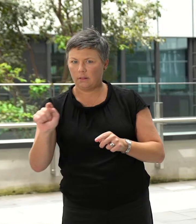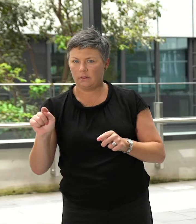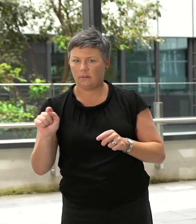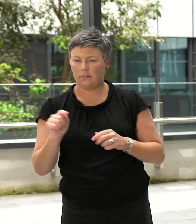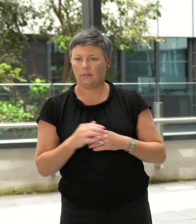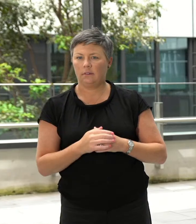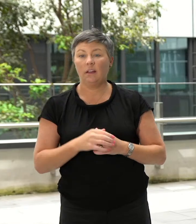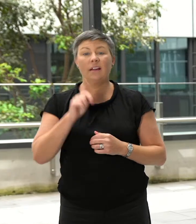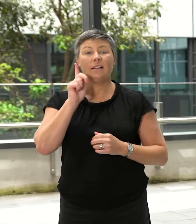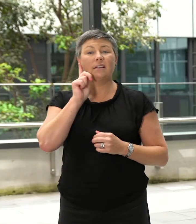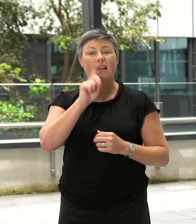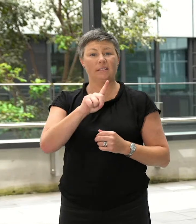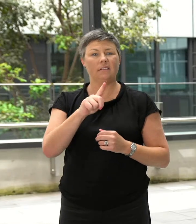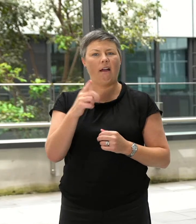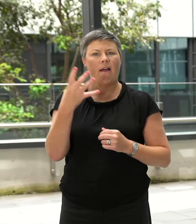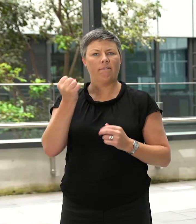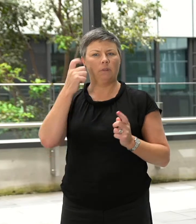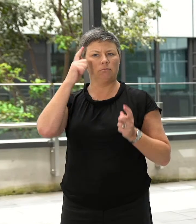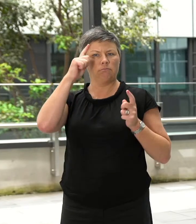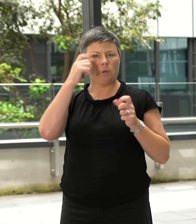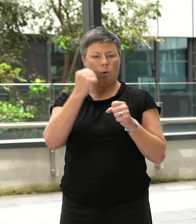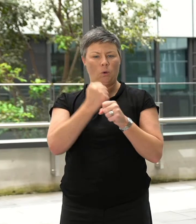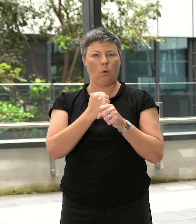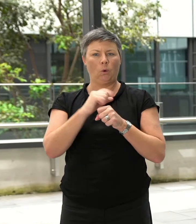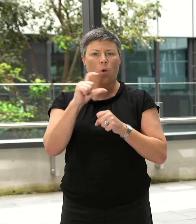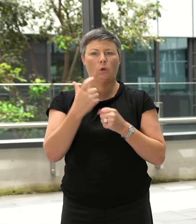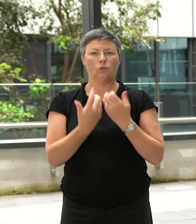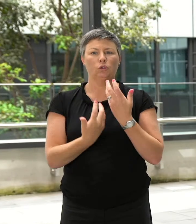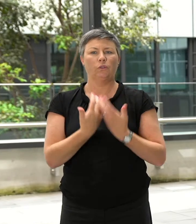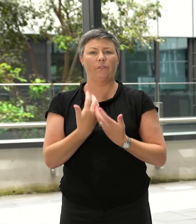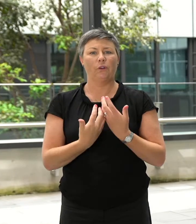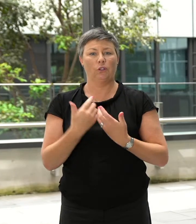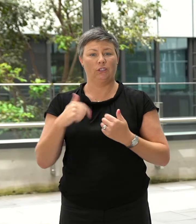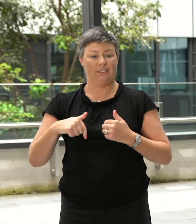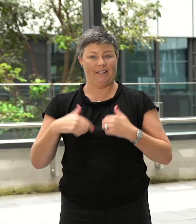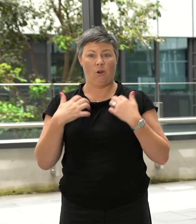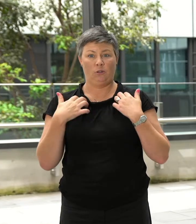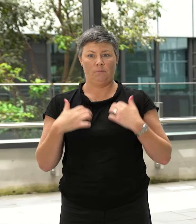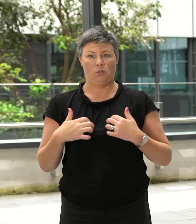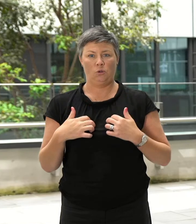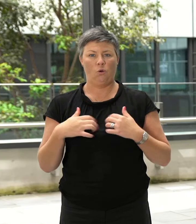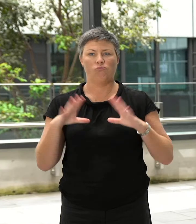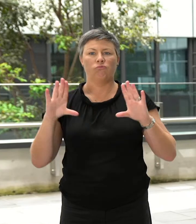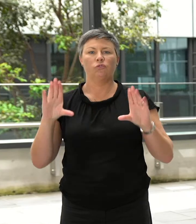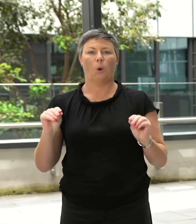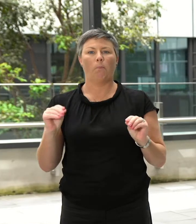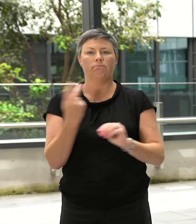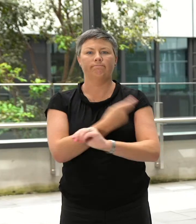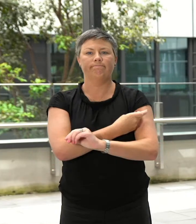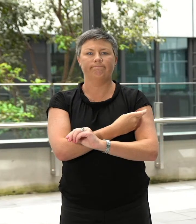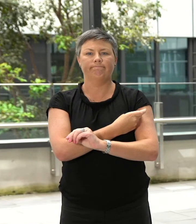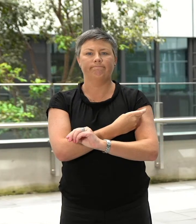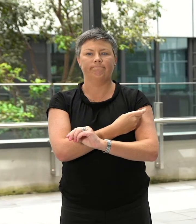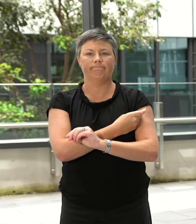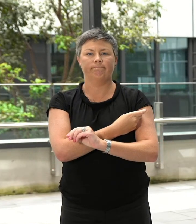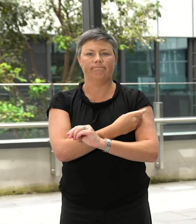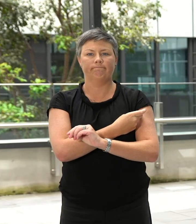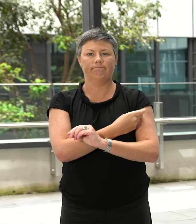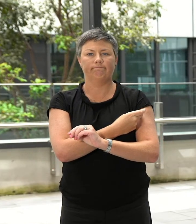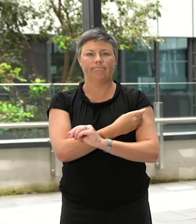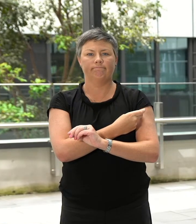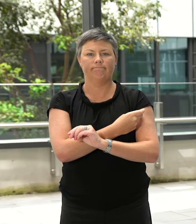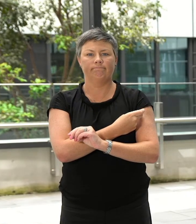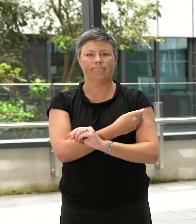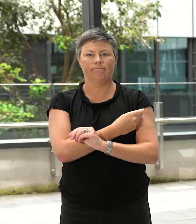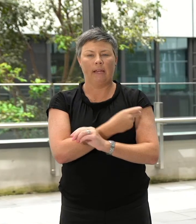real concern yesterday that the Gold Coast University Hospital would stop vaccinating today if this delivery